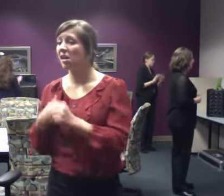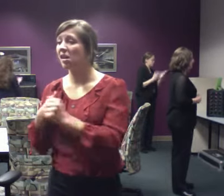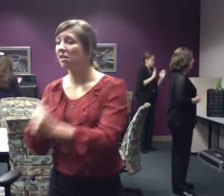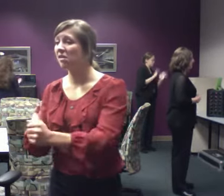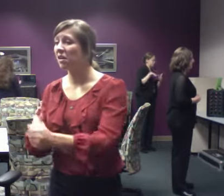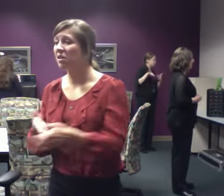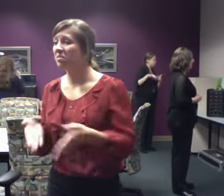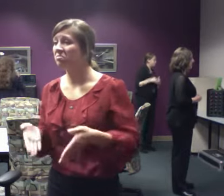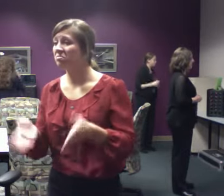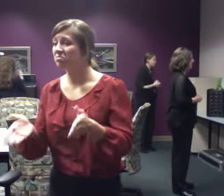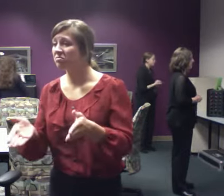back